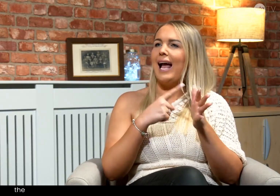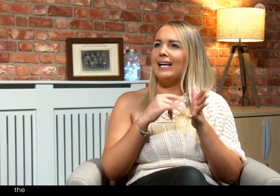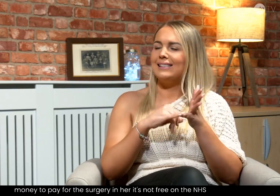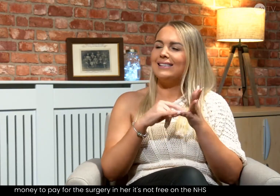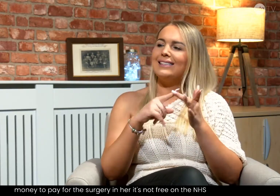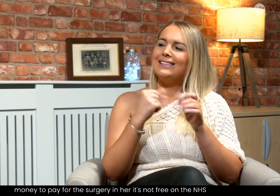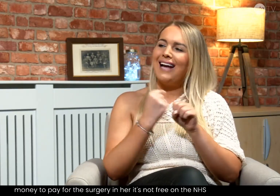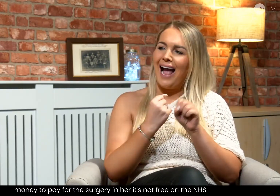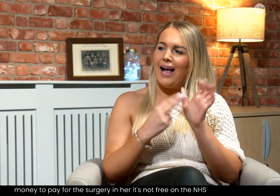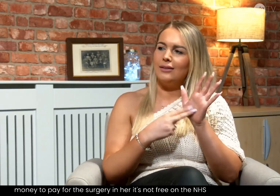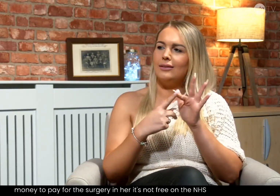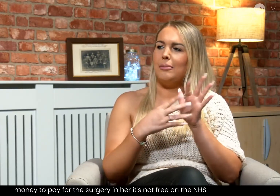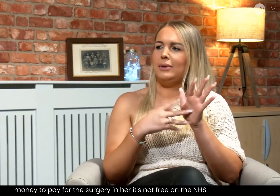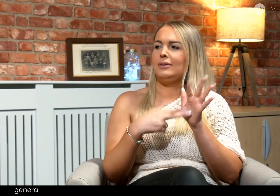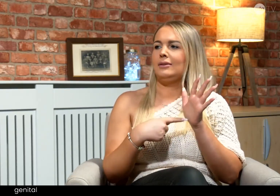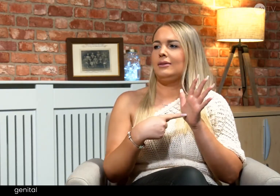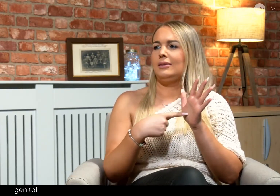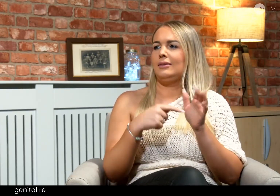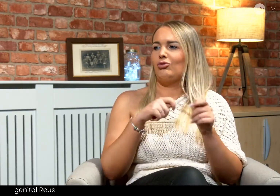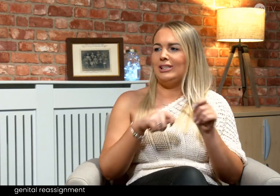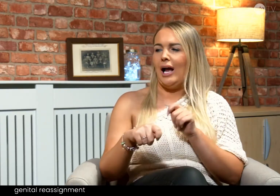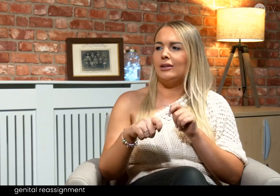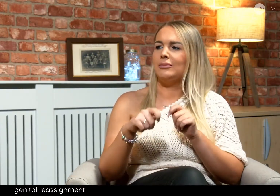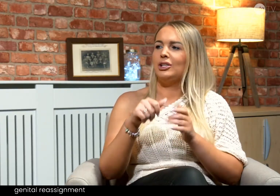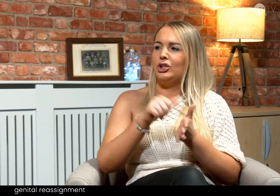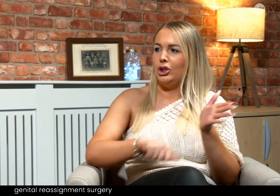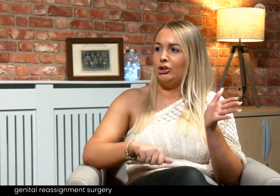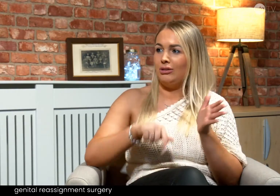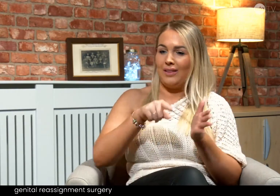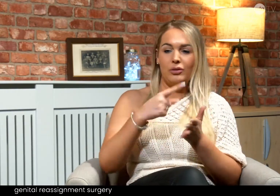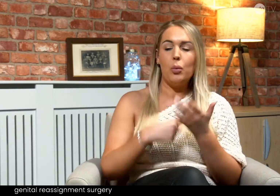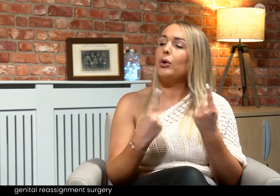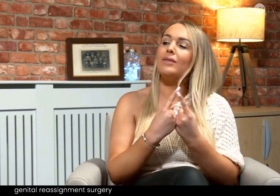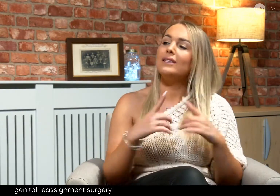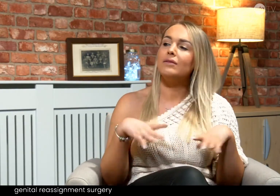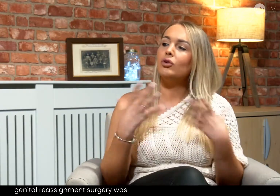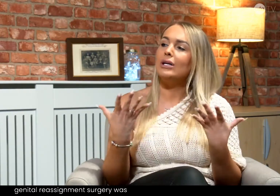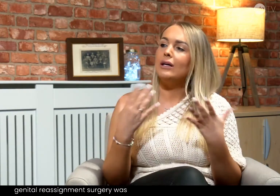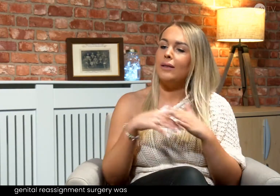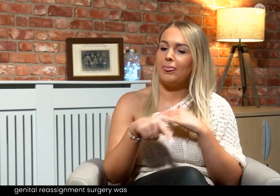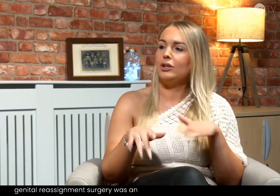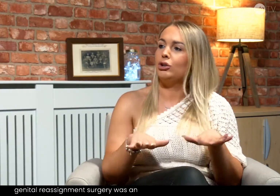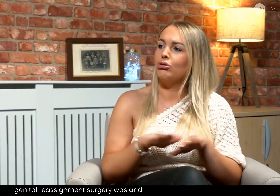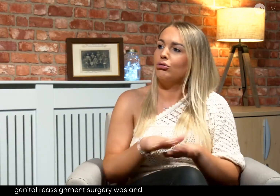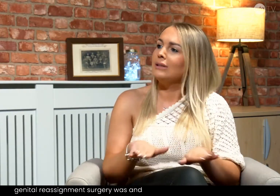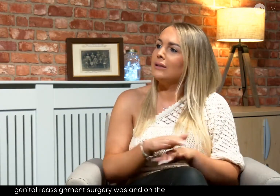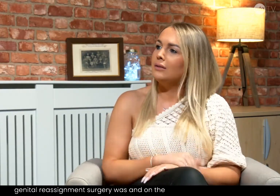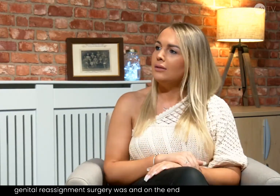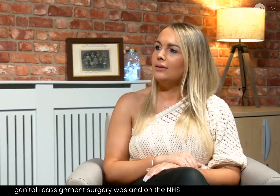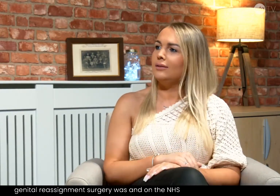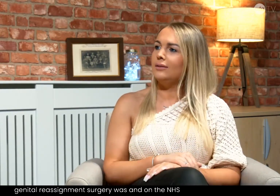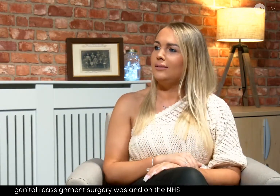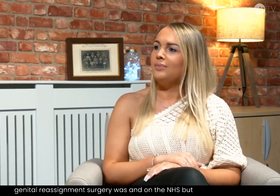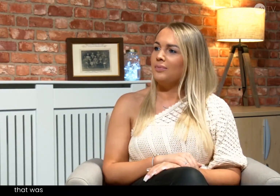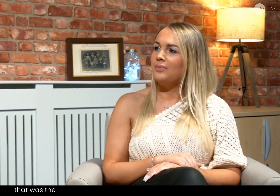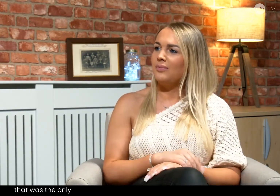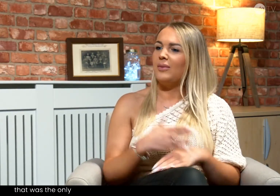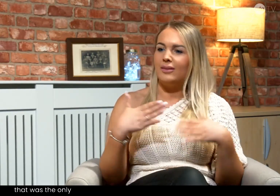genital reassignment surgery was on the NHS, but that was the only part of it that was free. That was